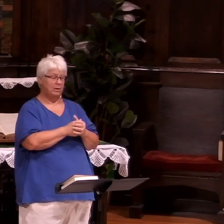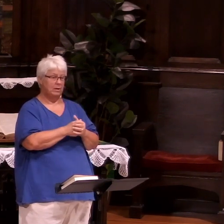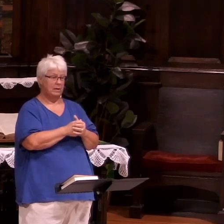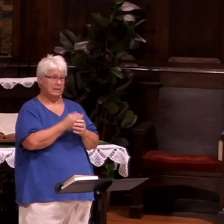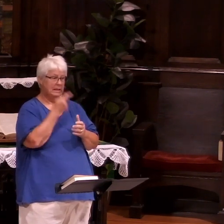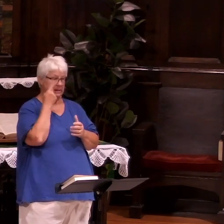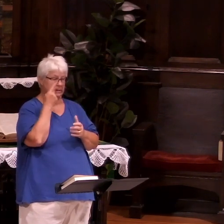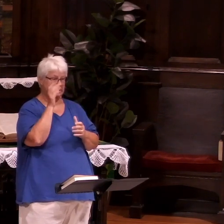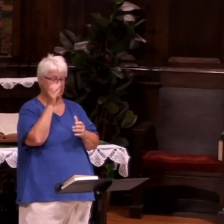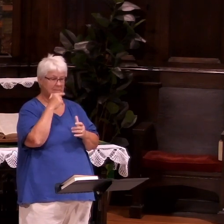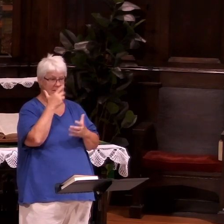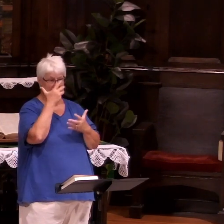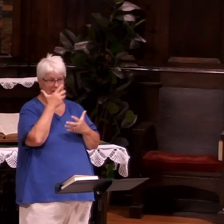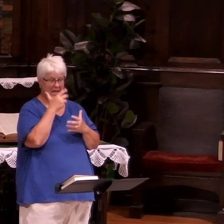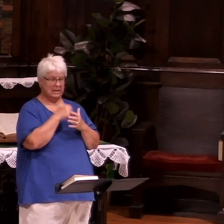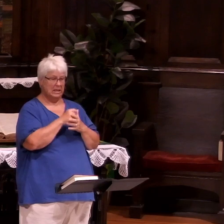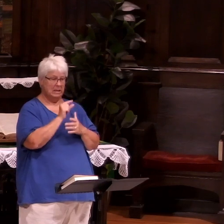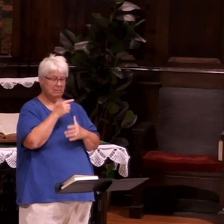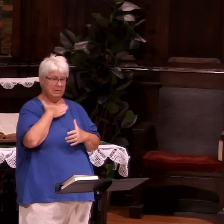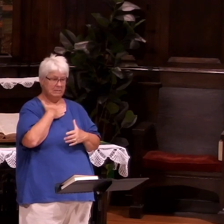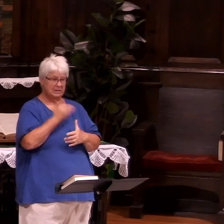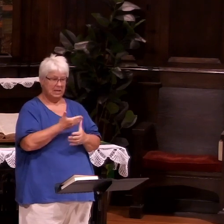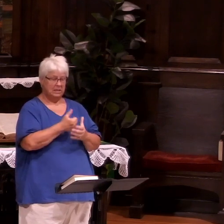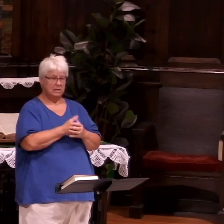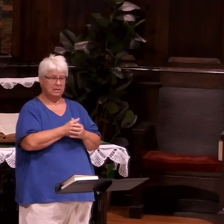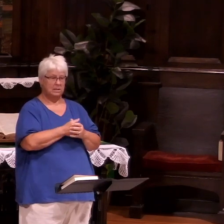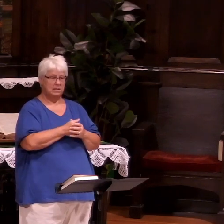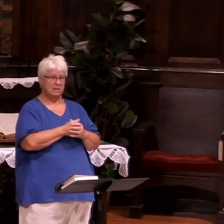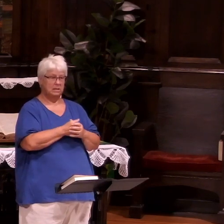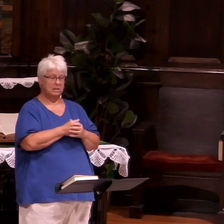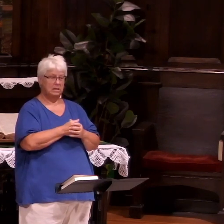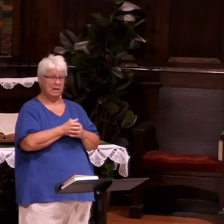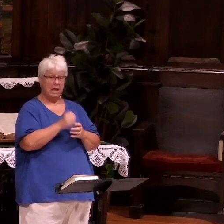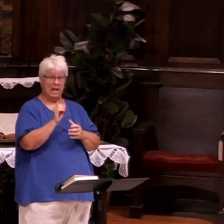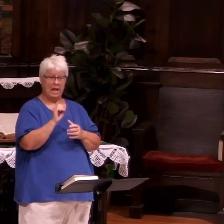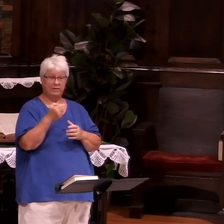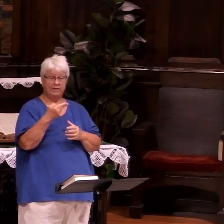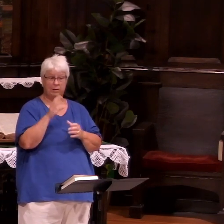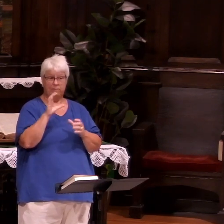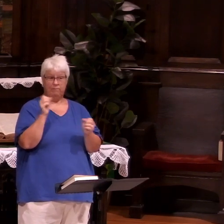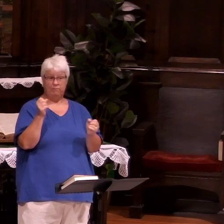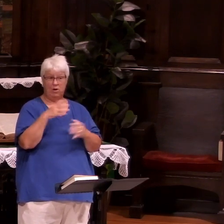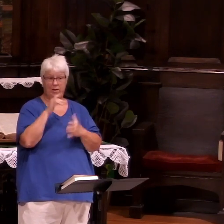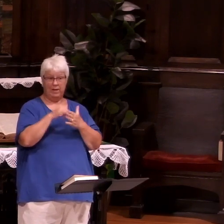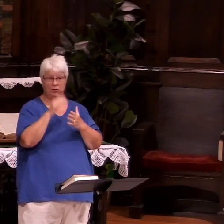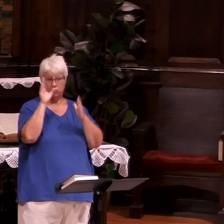seem sad and a little upset. Evan's afraid he's in trouble.